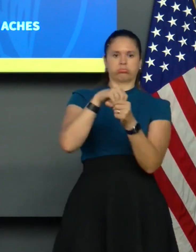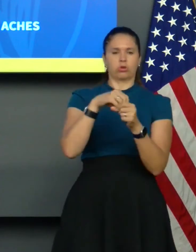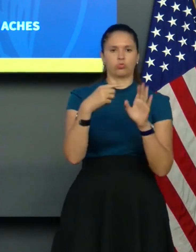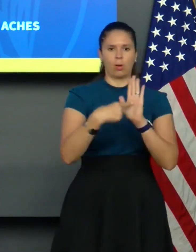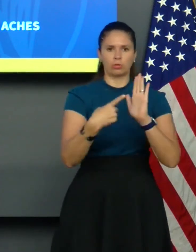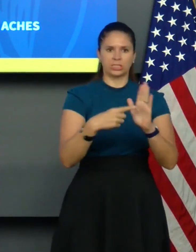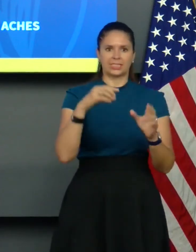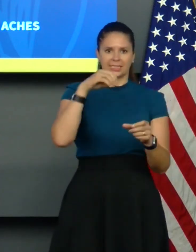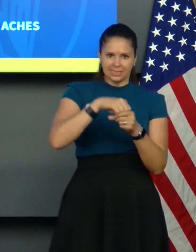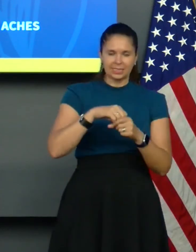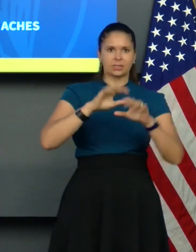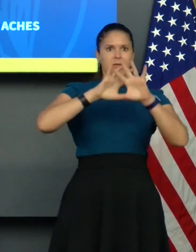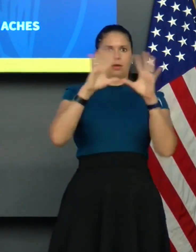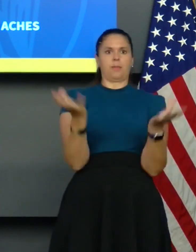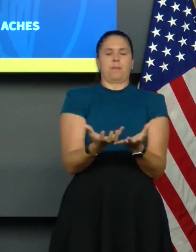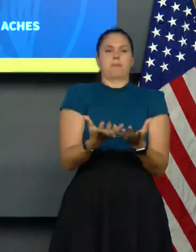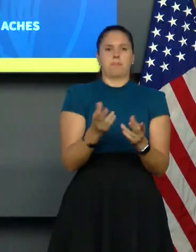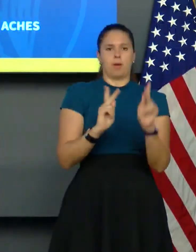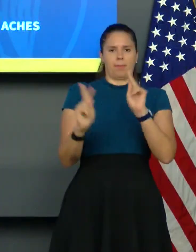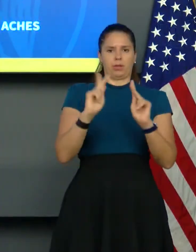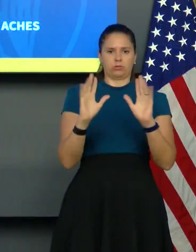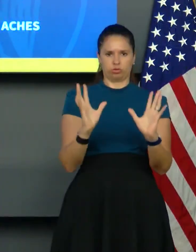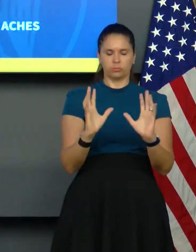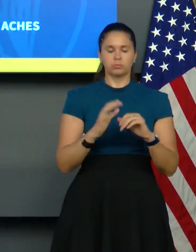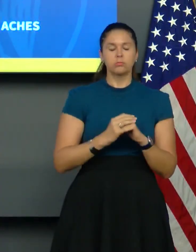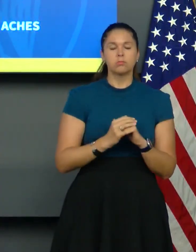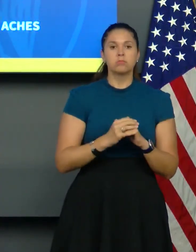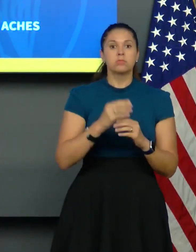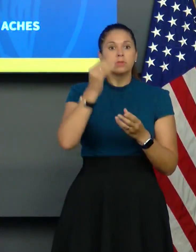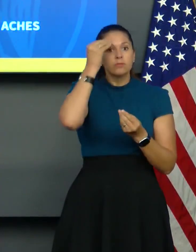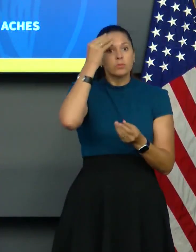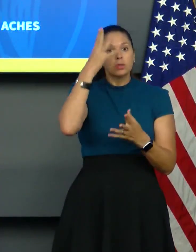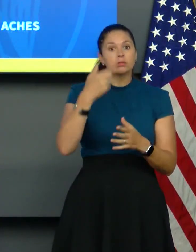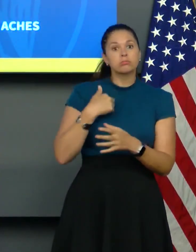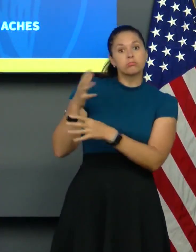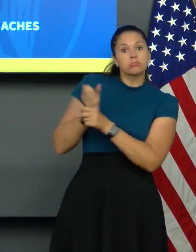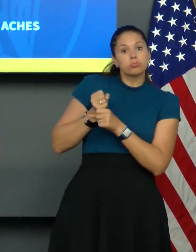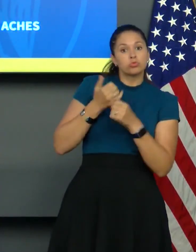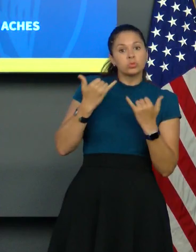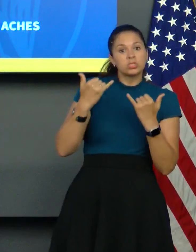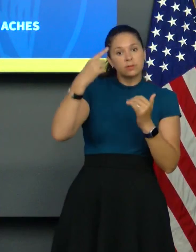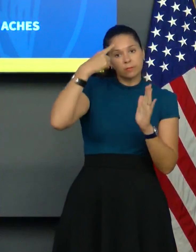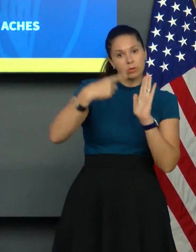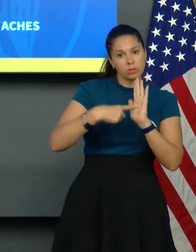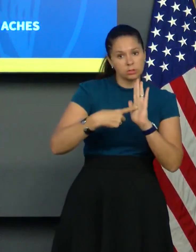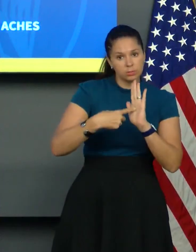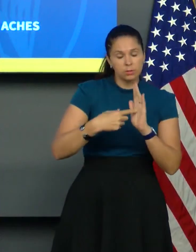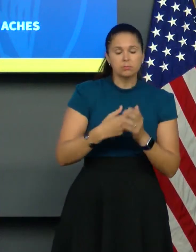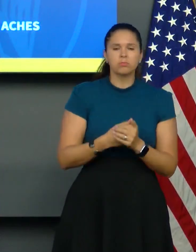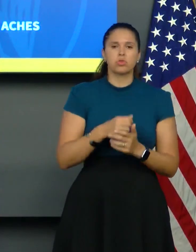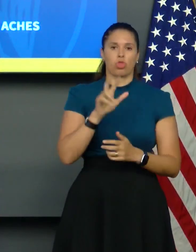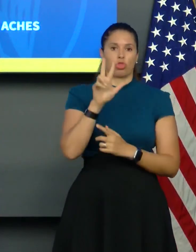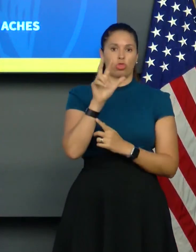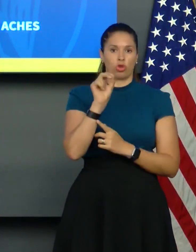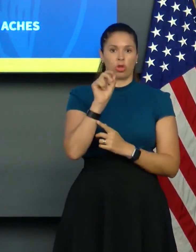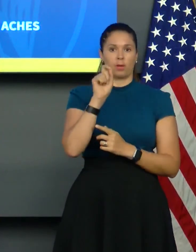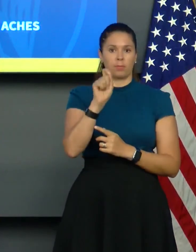to our population as a whole. So in the information I received today, for example,